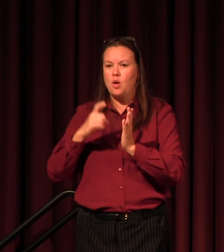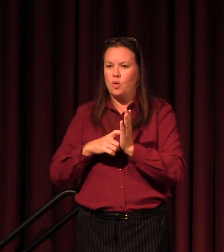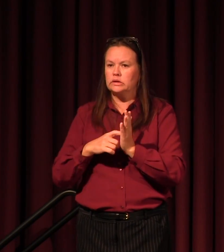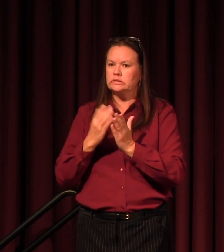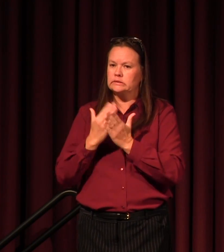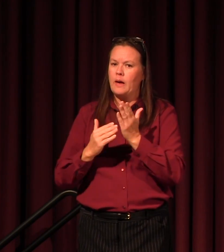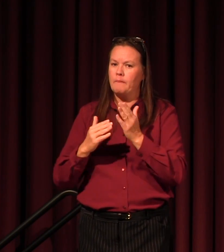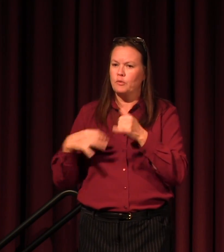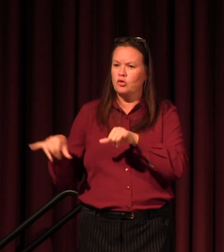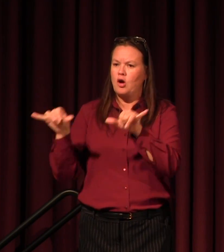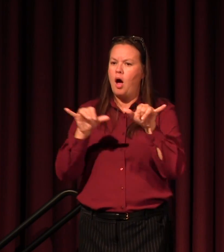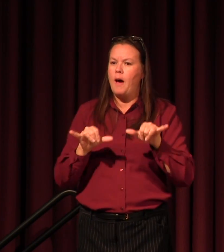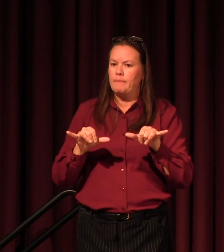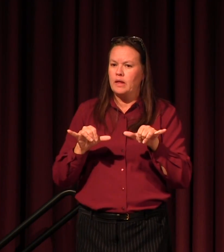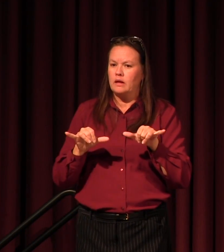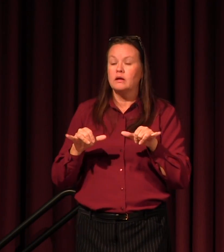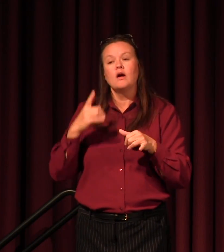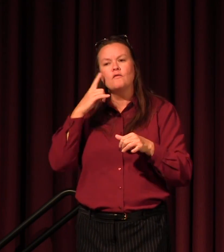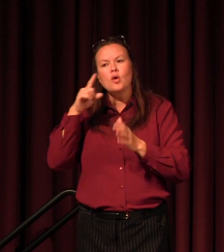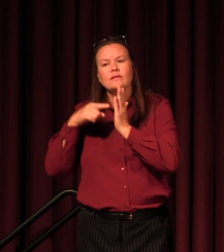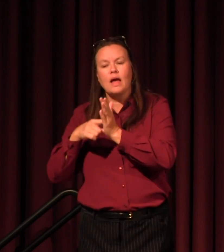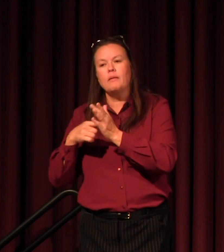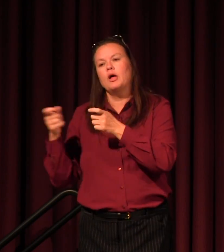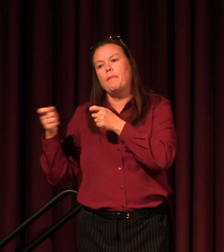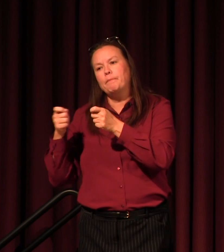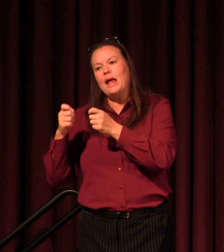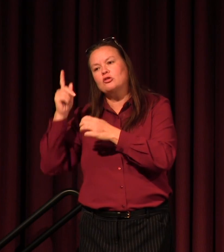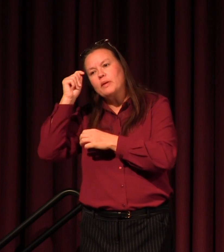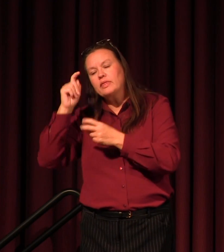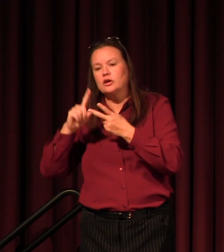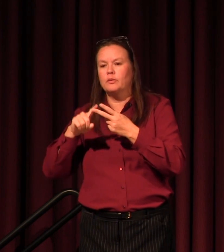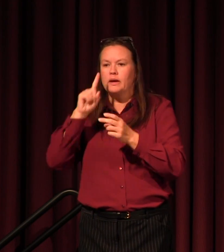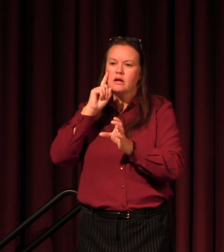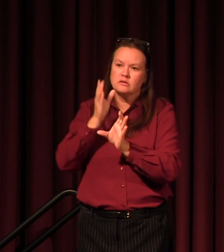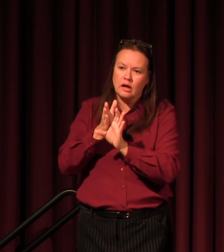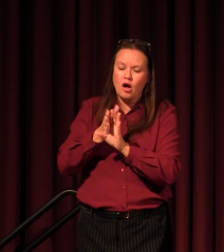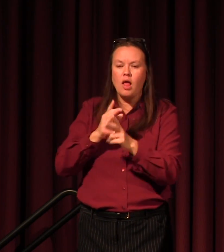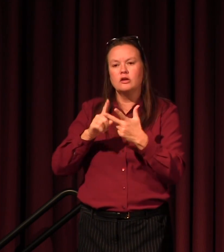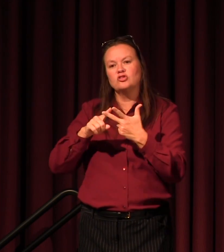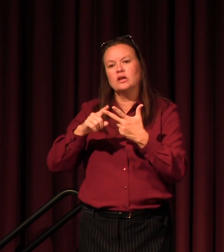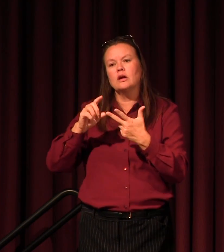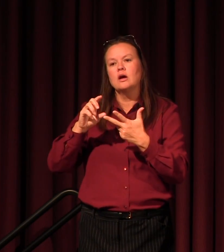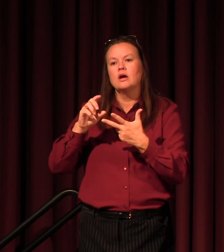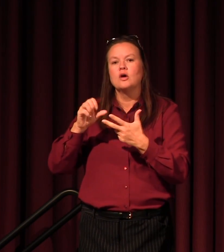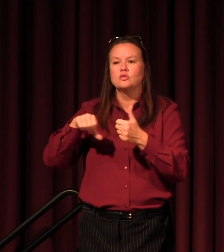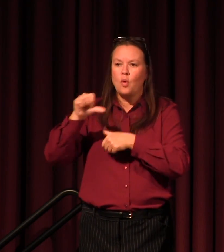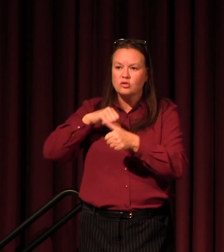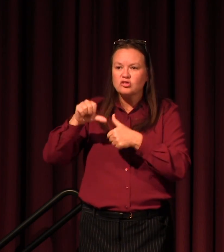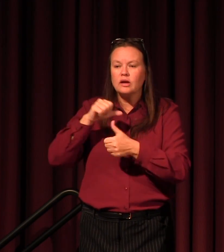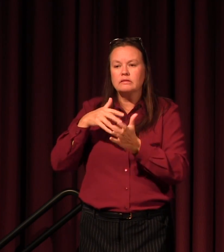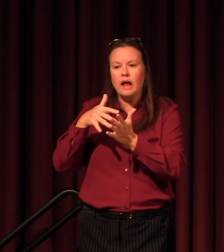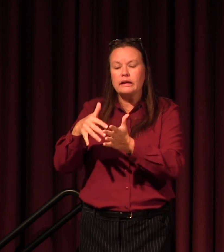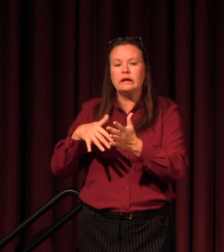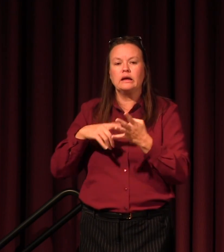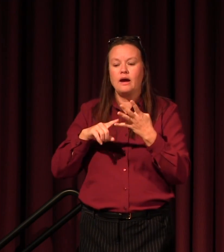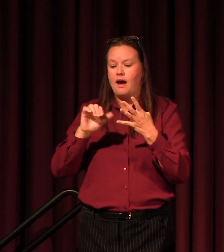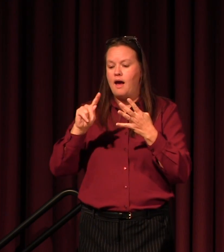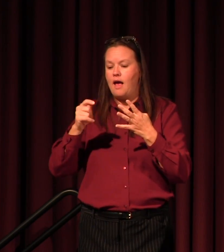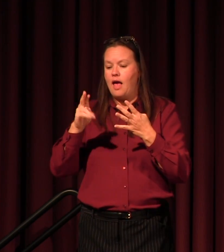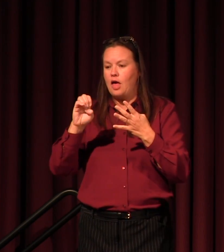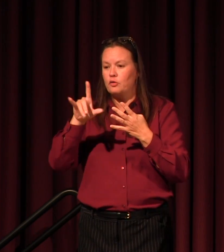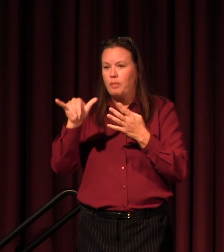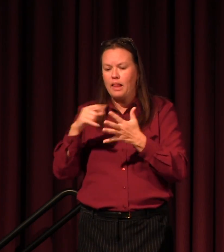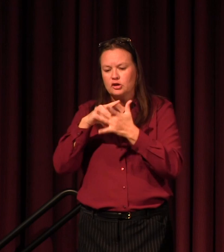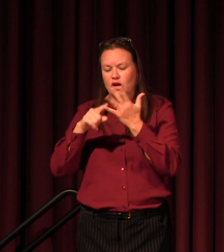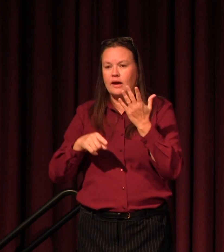disciplines. So management theory, sociology, psychology, anthropology, like these are the things